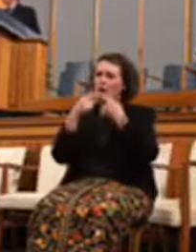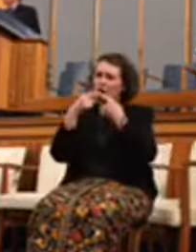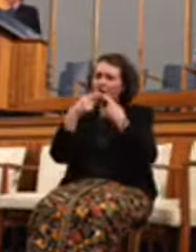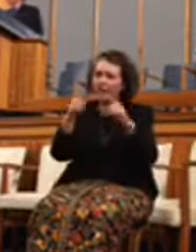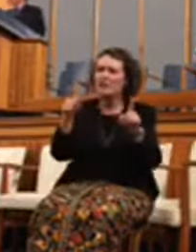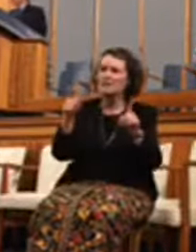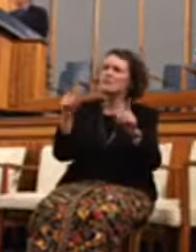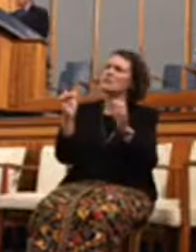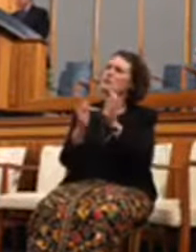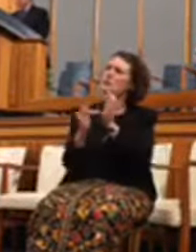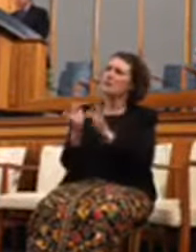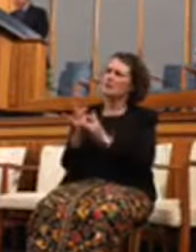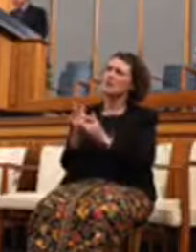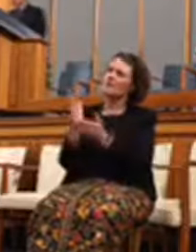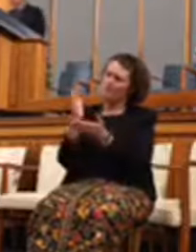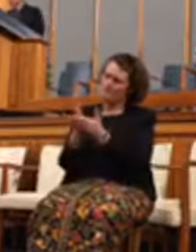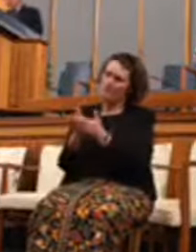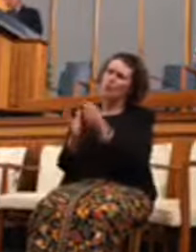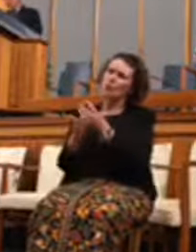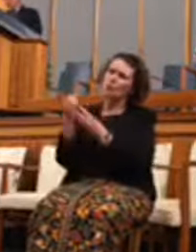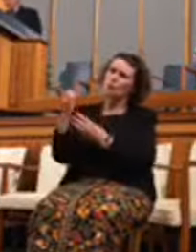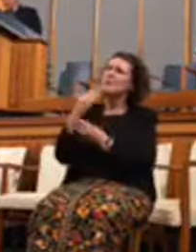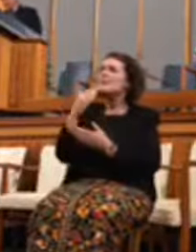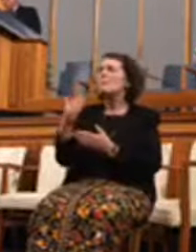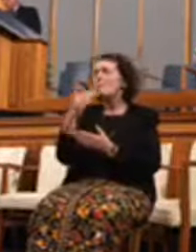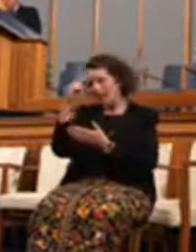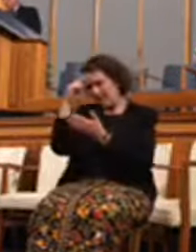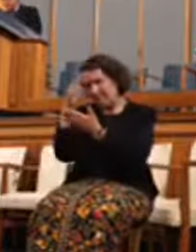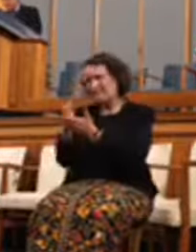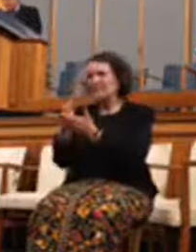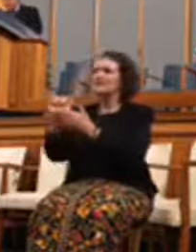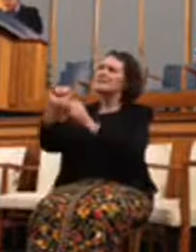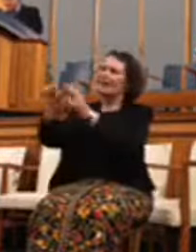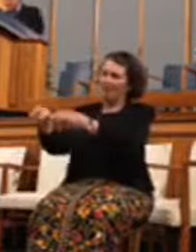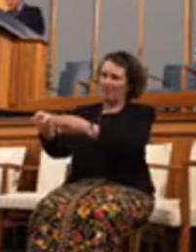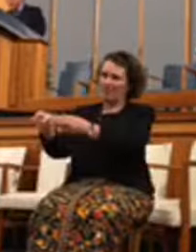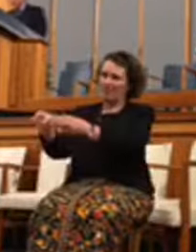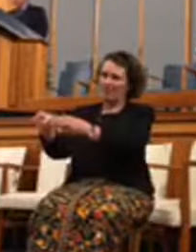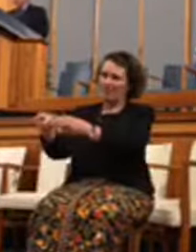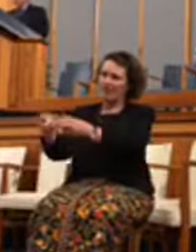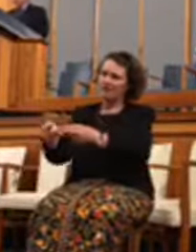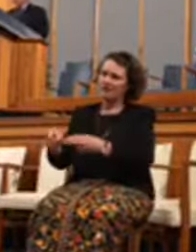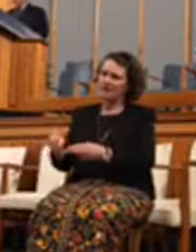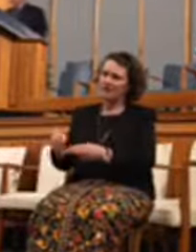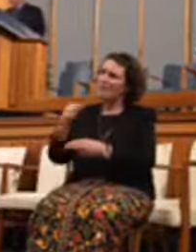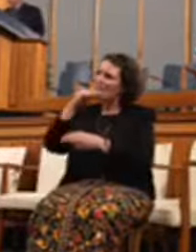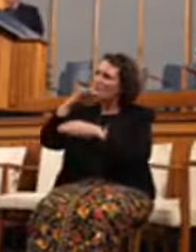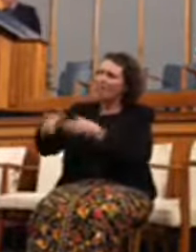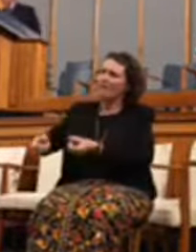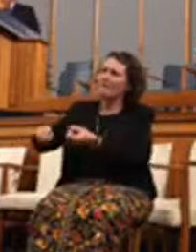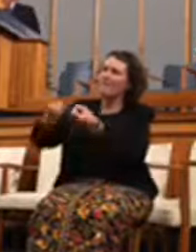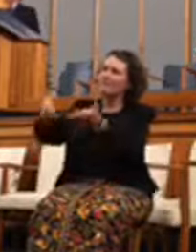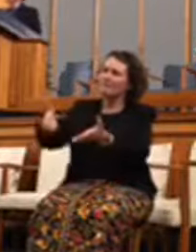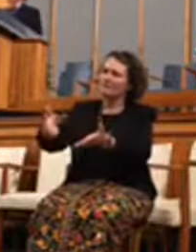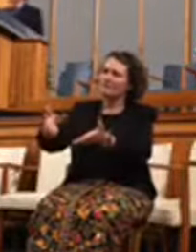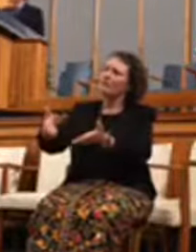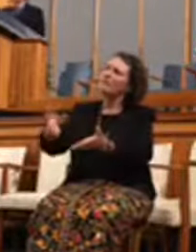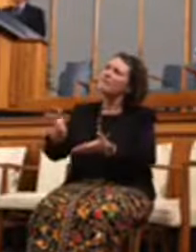Christ. Believe on His atoning death. Comply to the gospel. Christ shed His blood for the remission of our